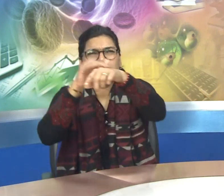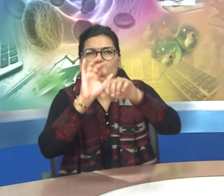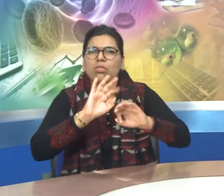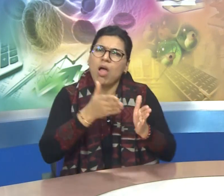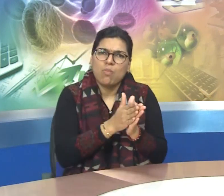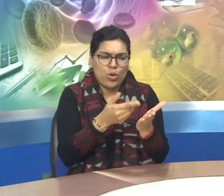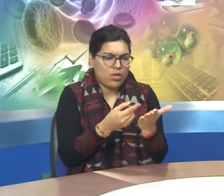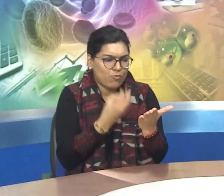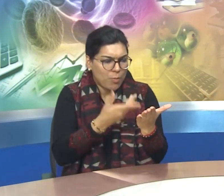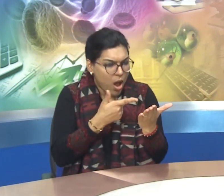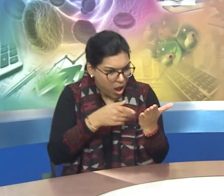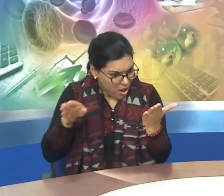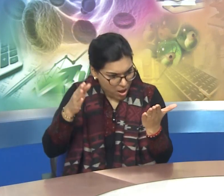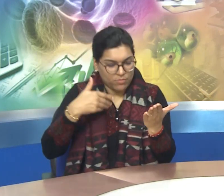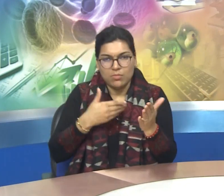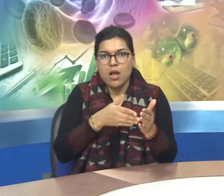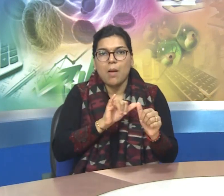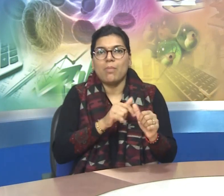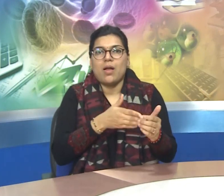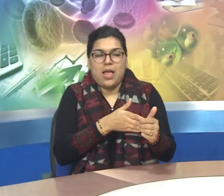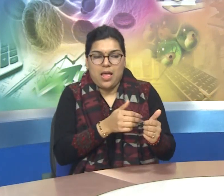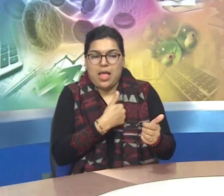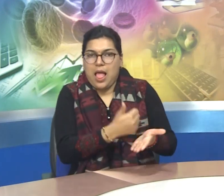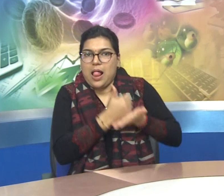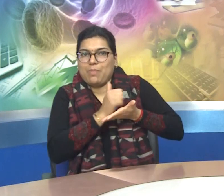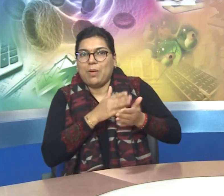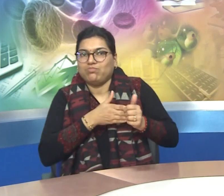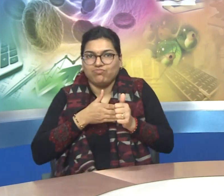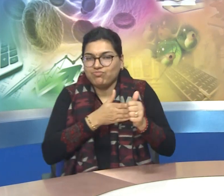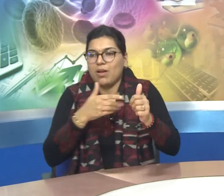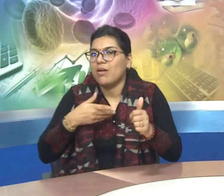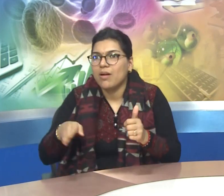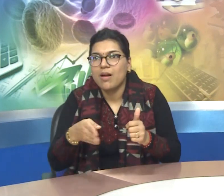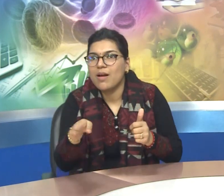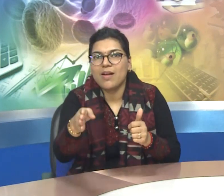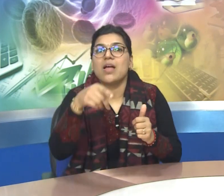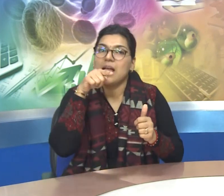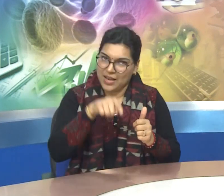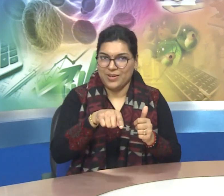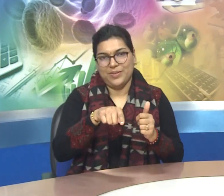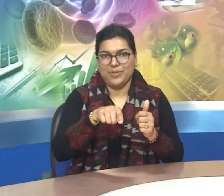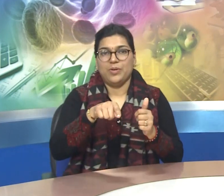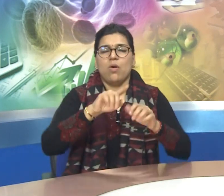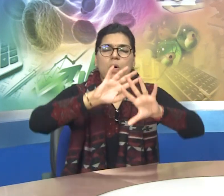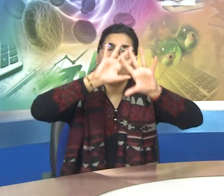willing to understand that topic can easily understand that from that source.